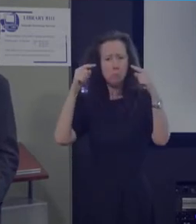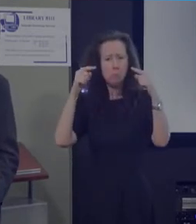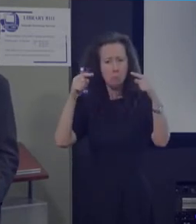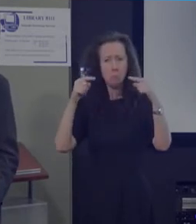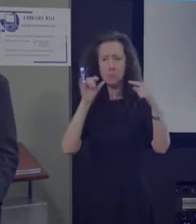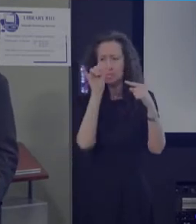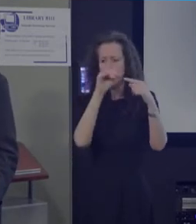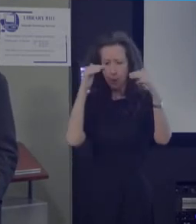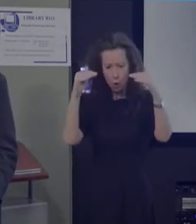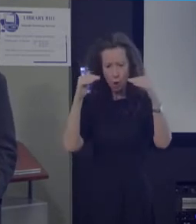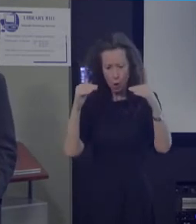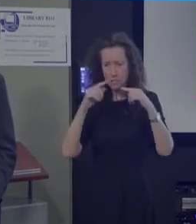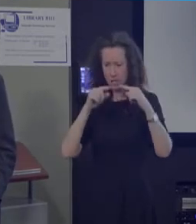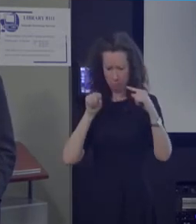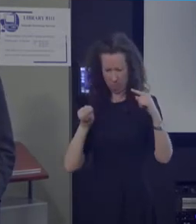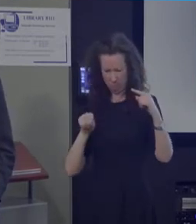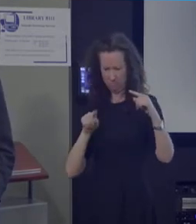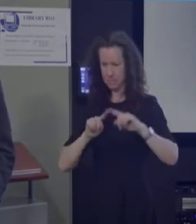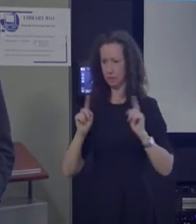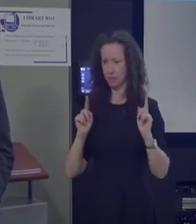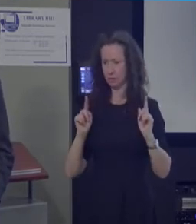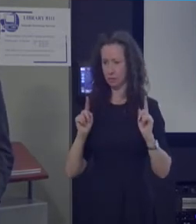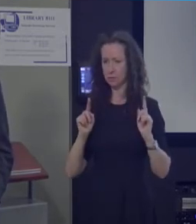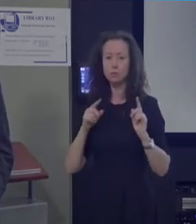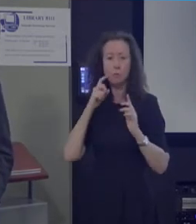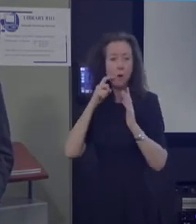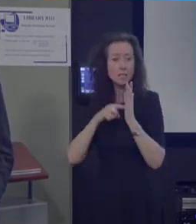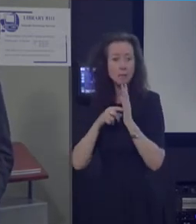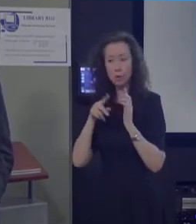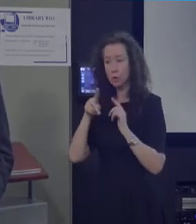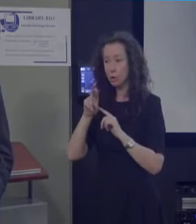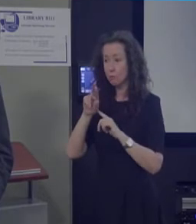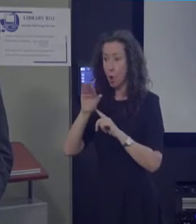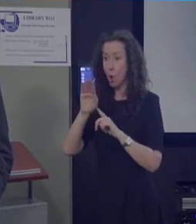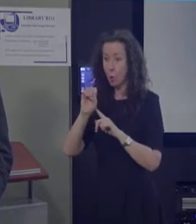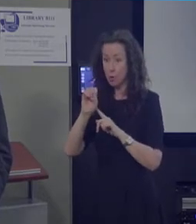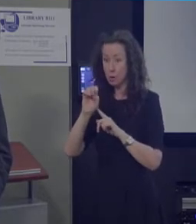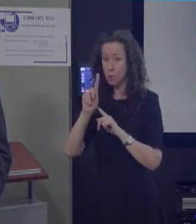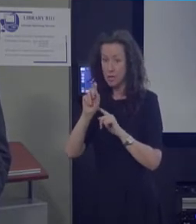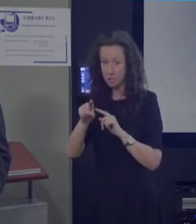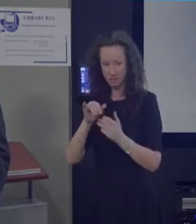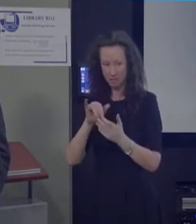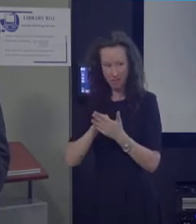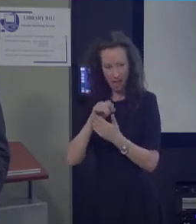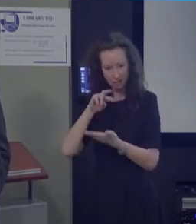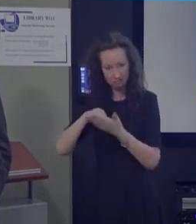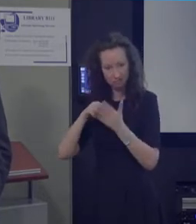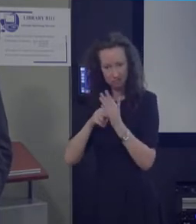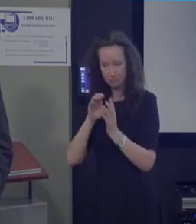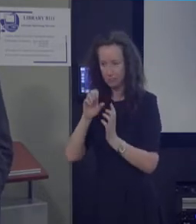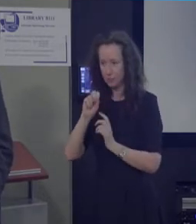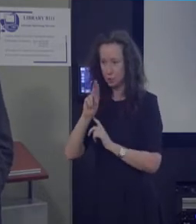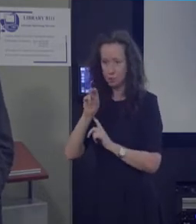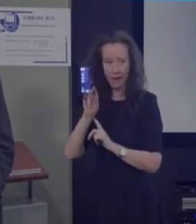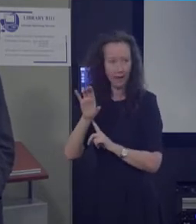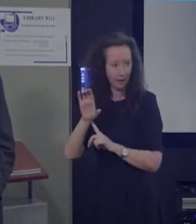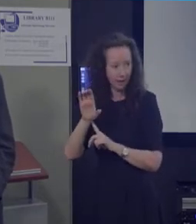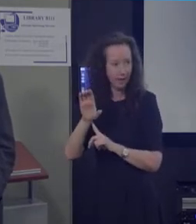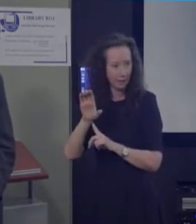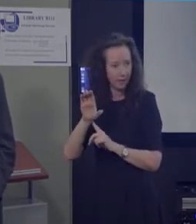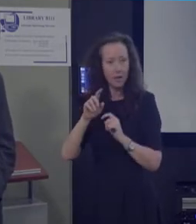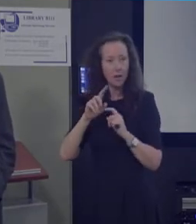designing the instruction. There are probe questions because the Socratic method is supposed to have probe questions in it, but there are no